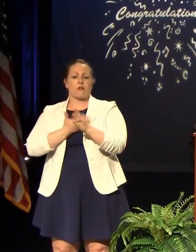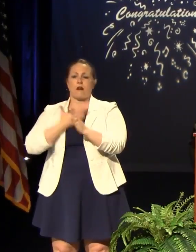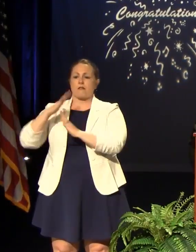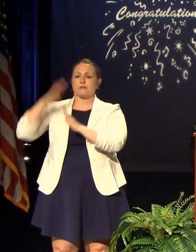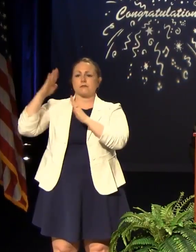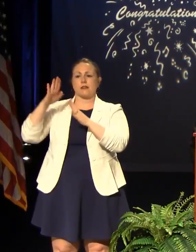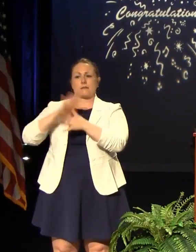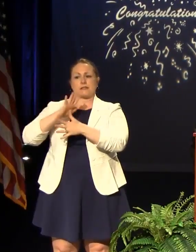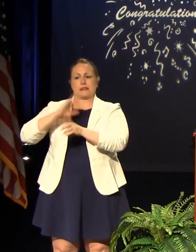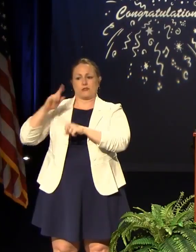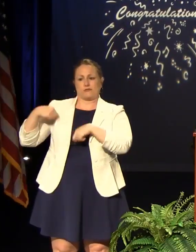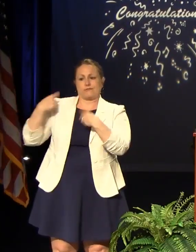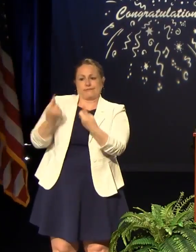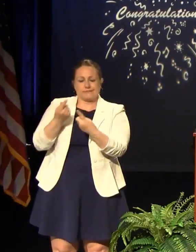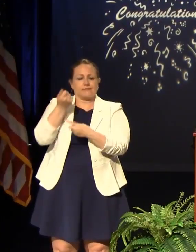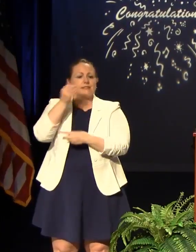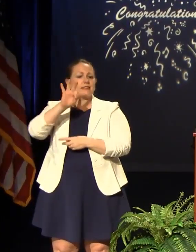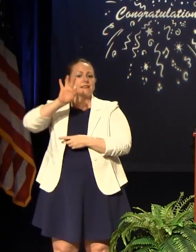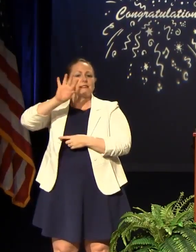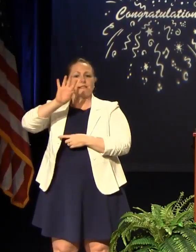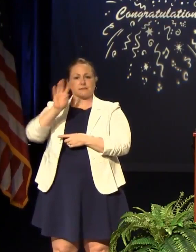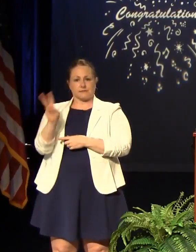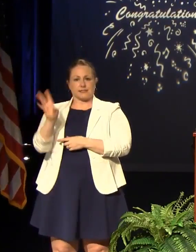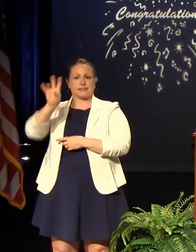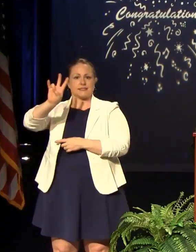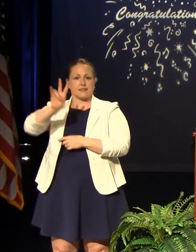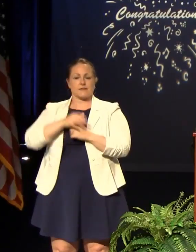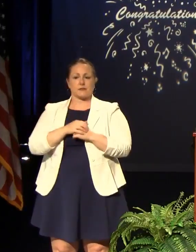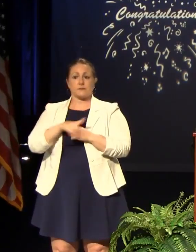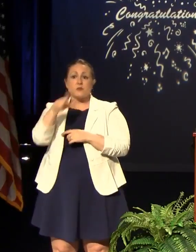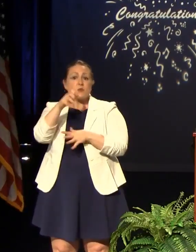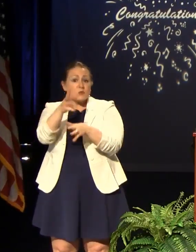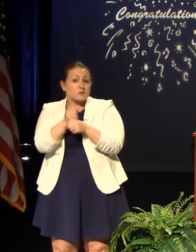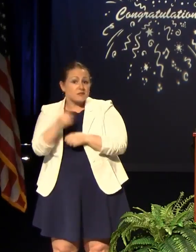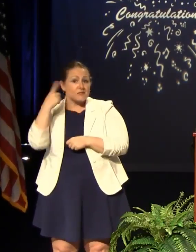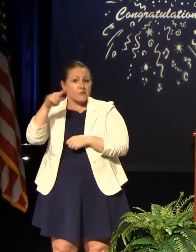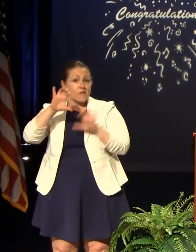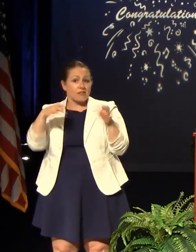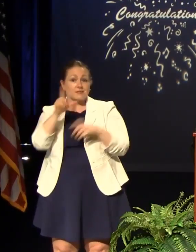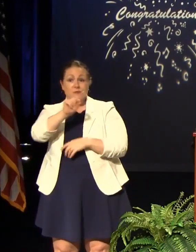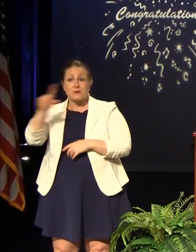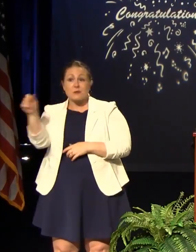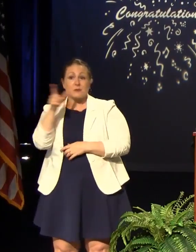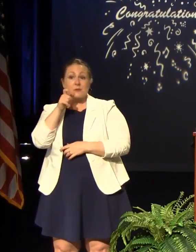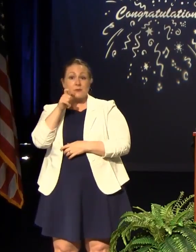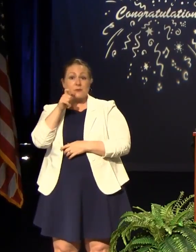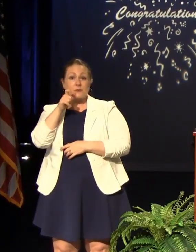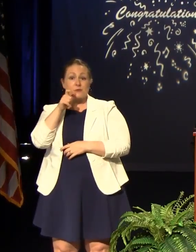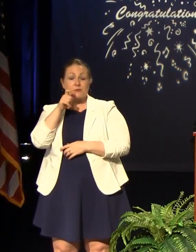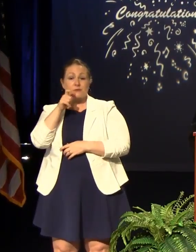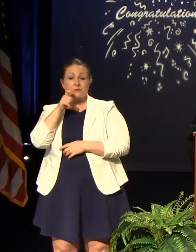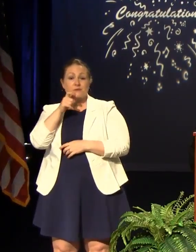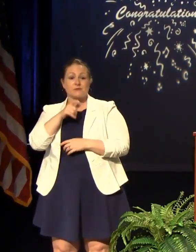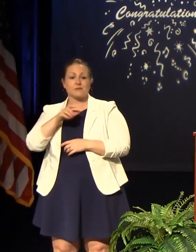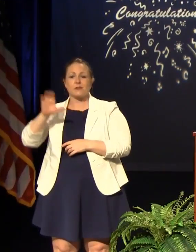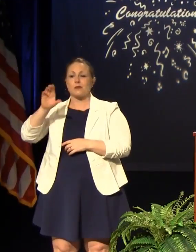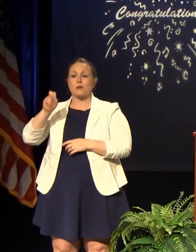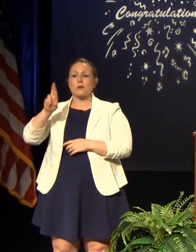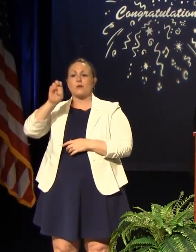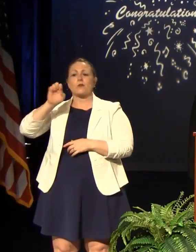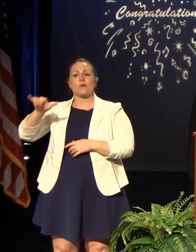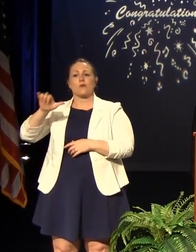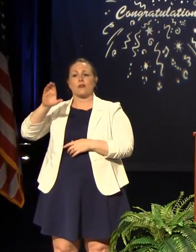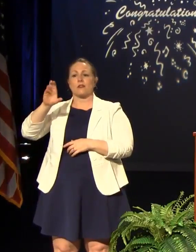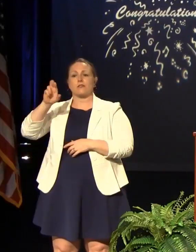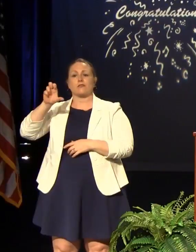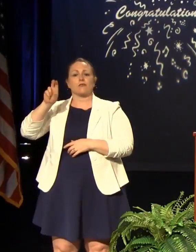since 1967. The 2020 recipient of the Robert H. Schauble Award is Corey